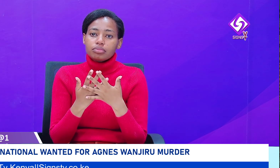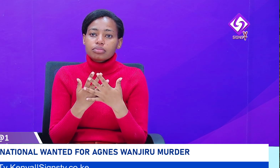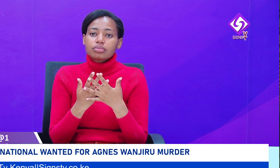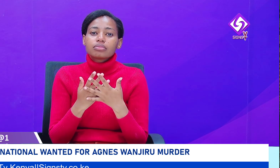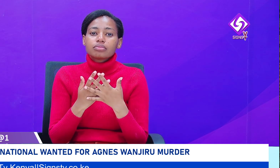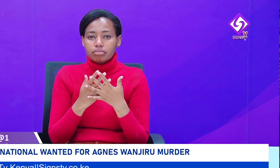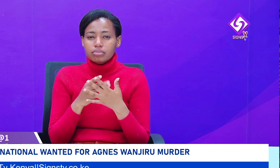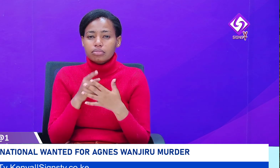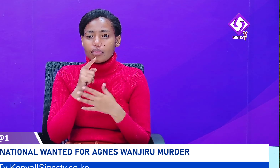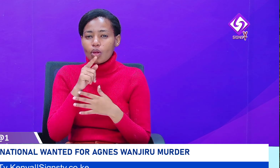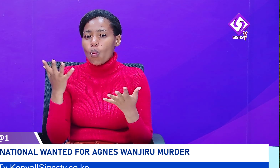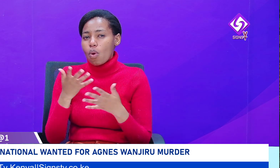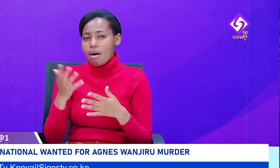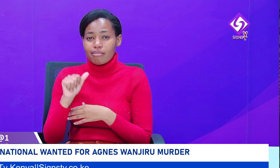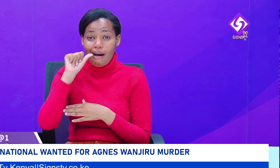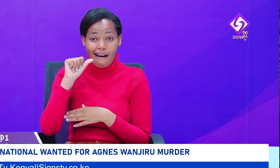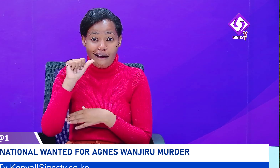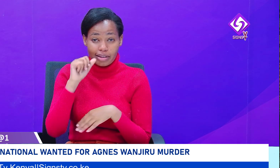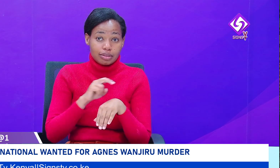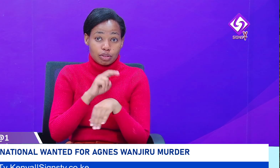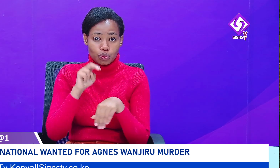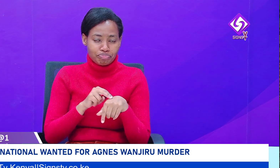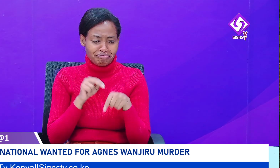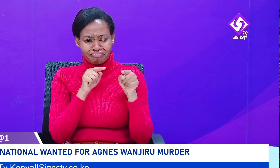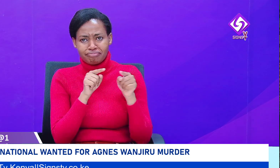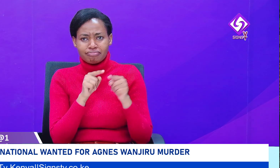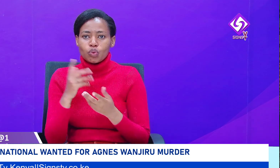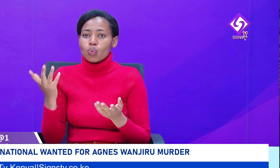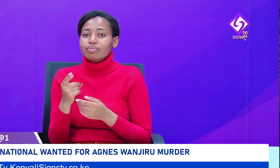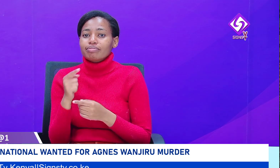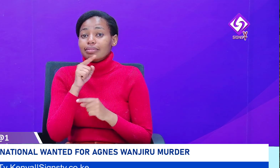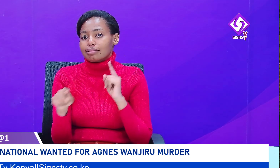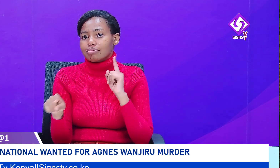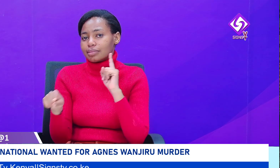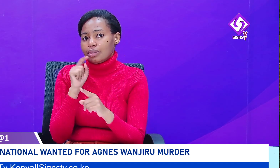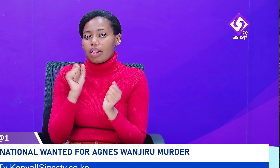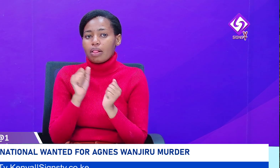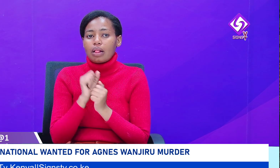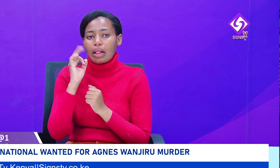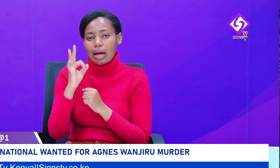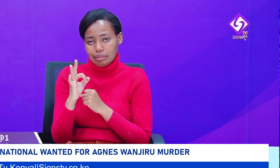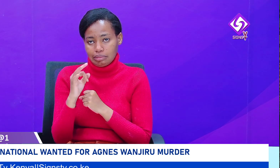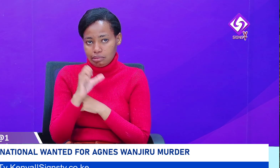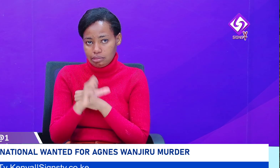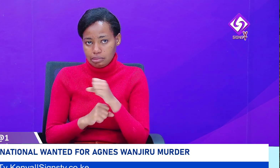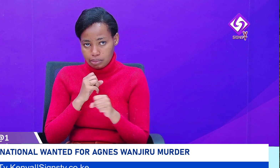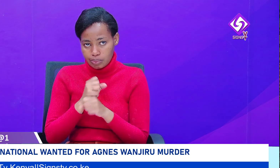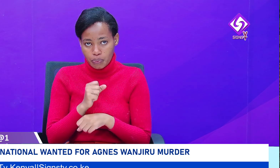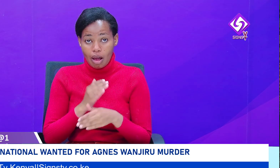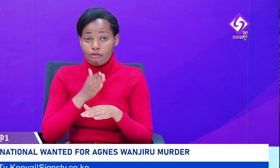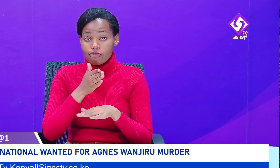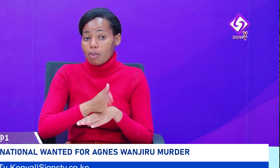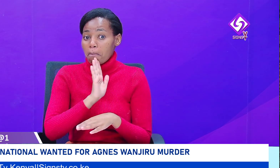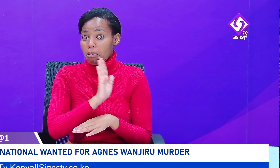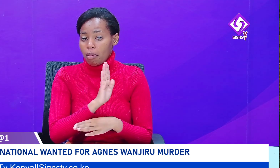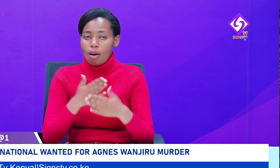an arrest warrant for a British national accused for her murder 13 years after her